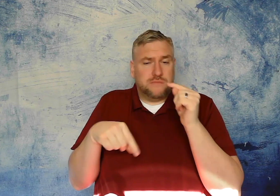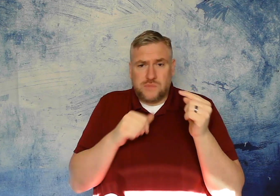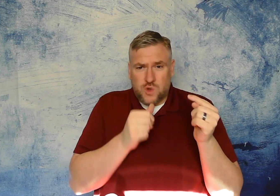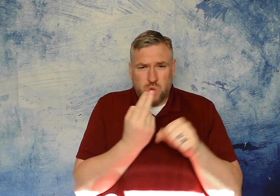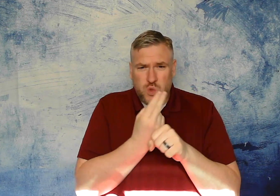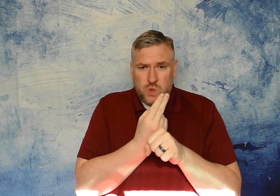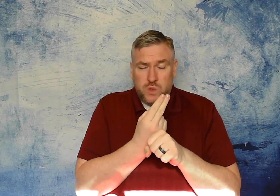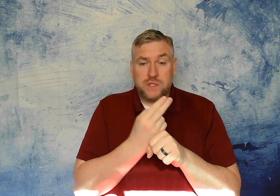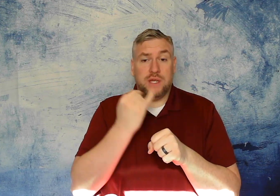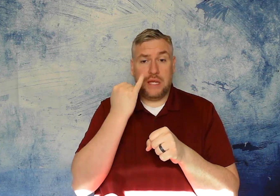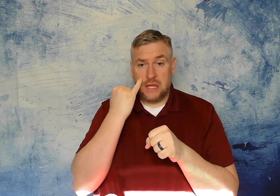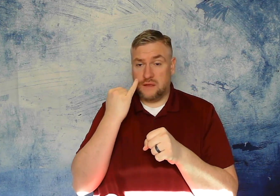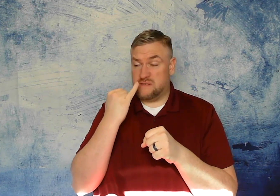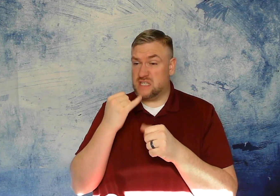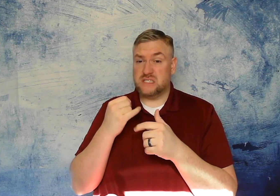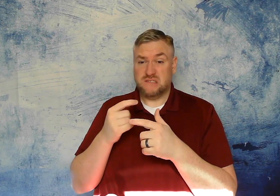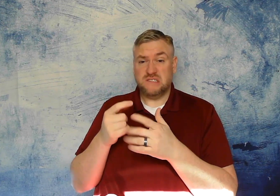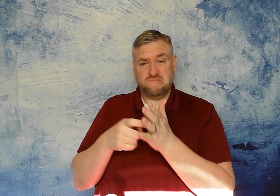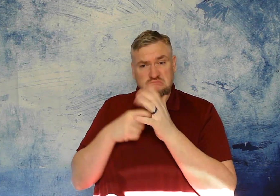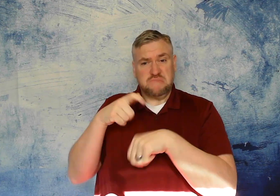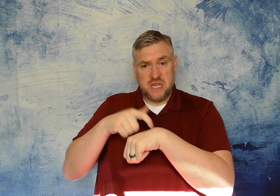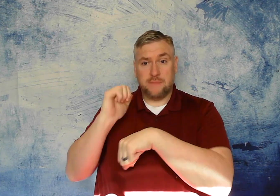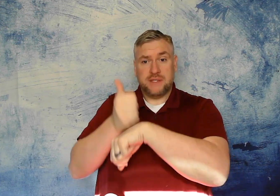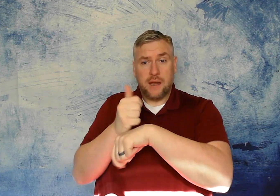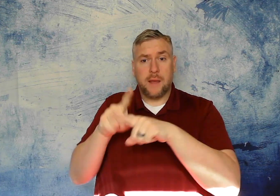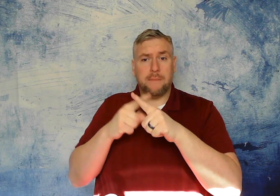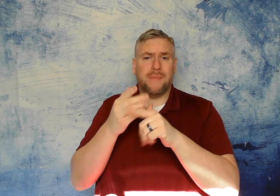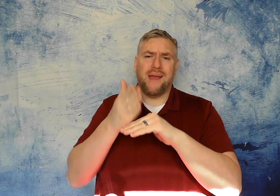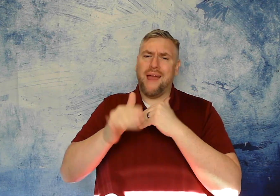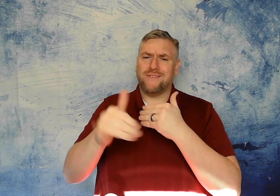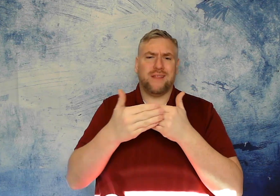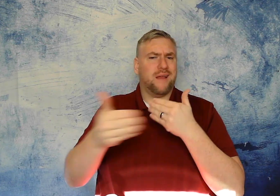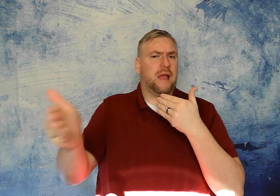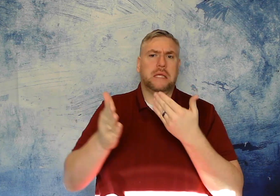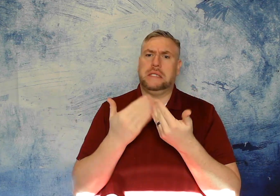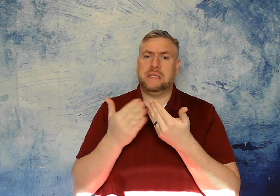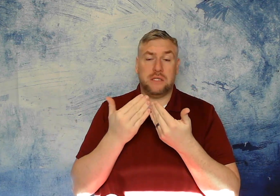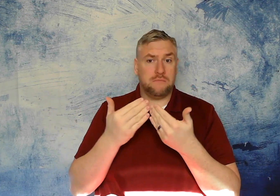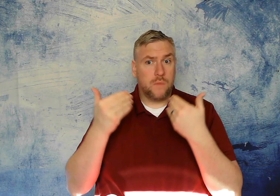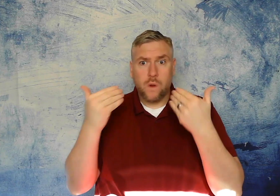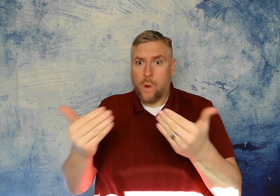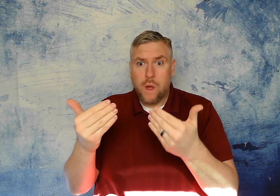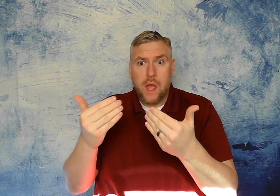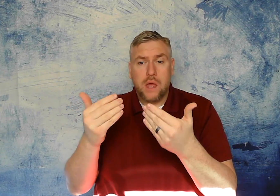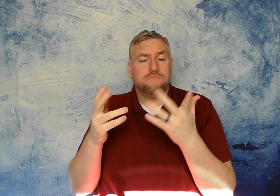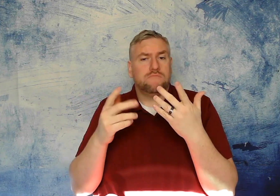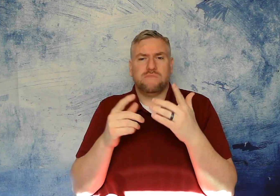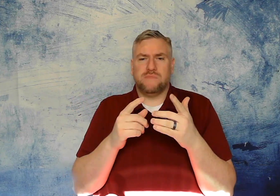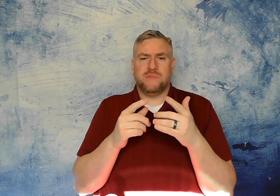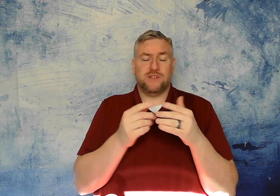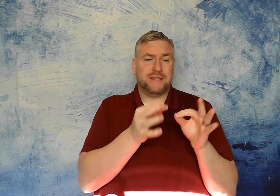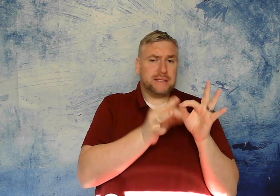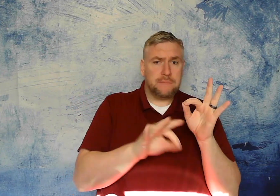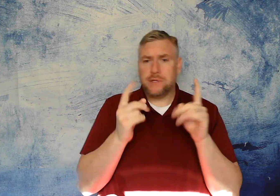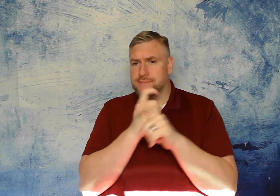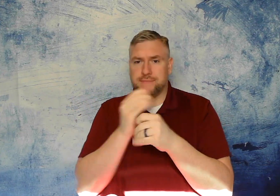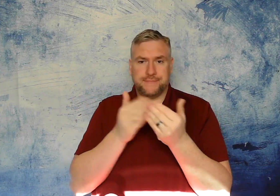it's complicated and you can't do it, then don't use it. If it's worth the time to you to set it up and then after that it feels easy to you, go ahead and do